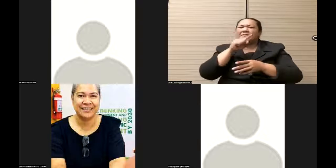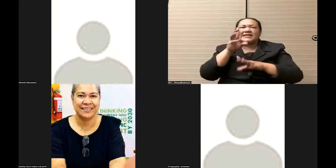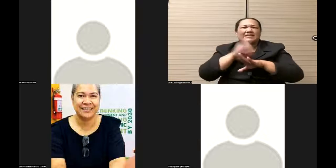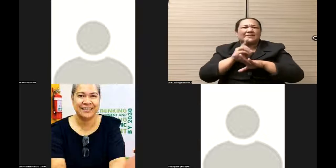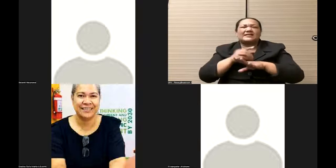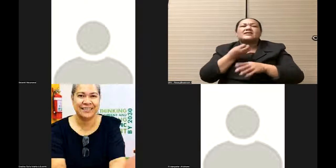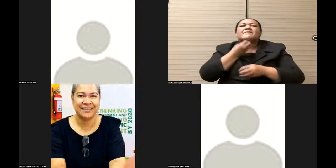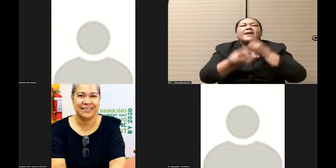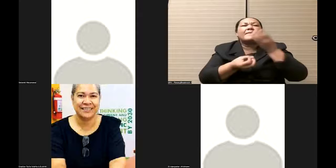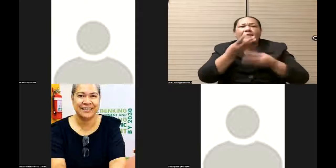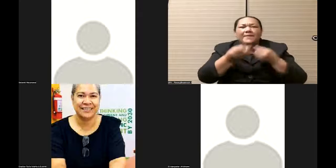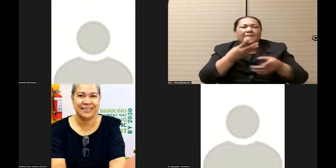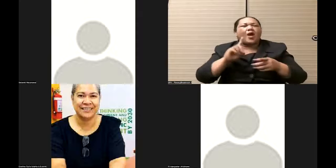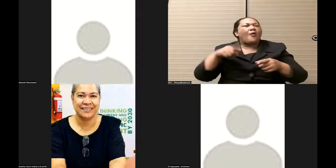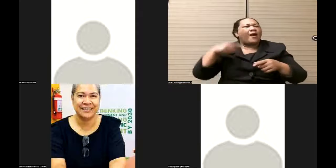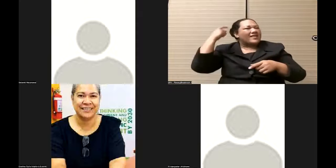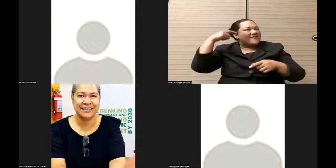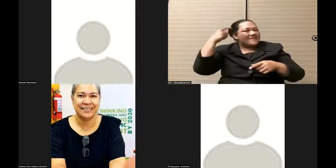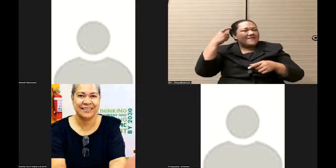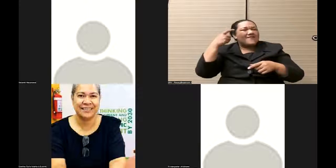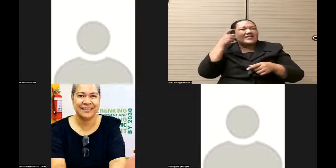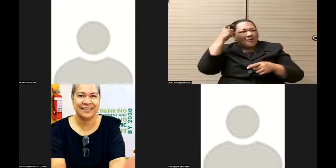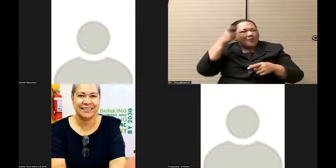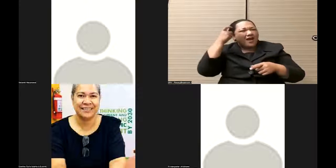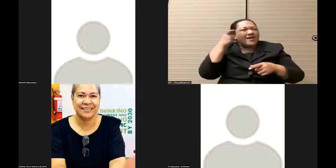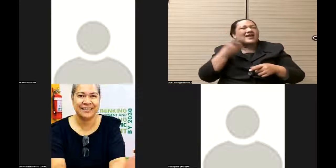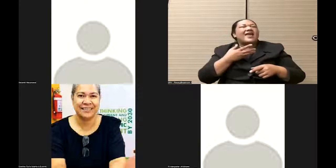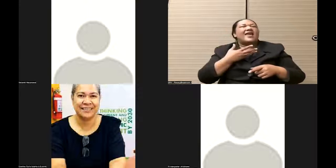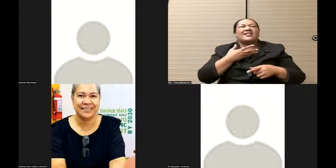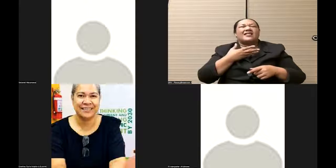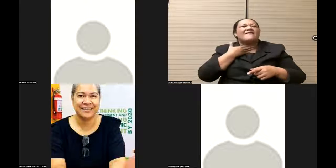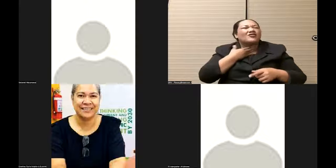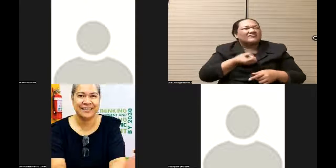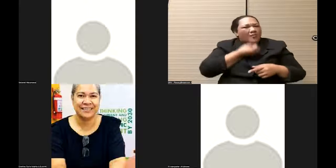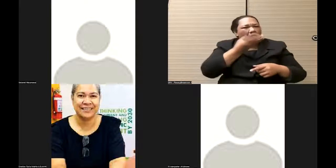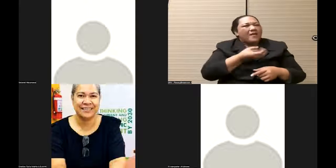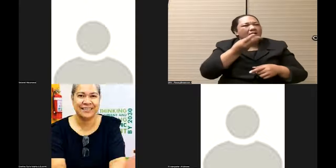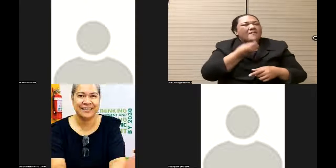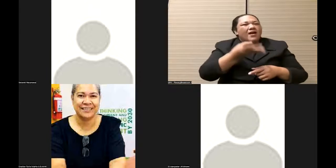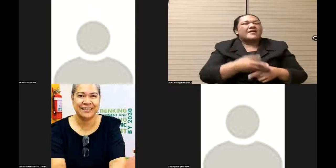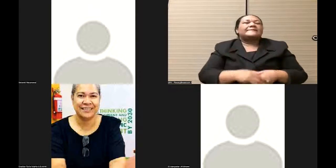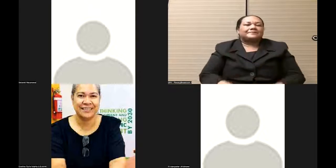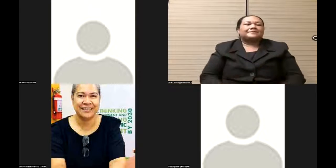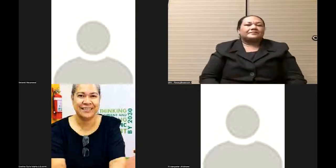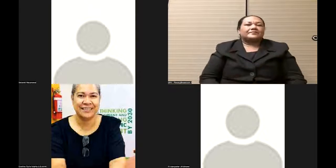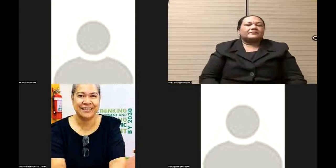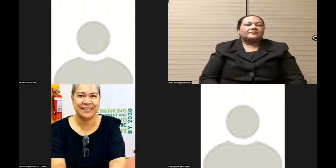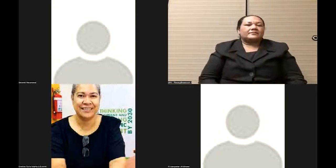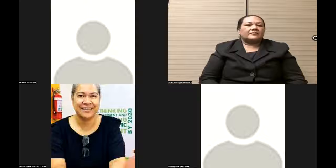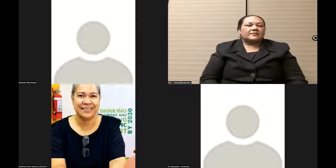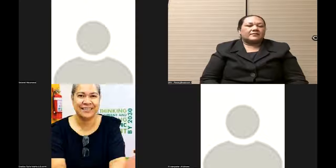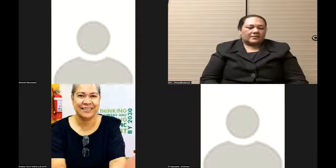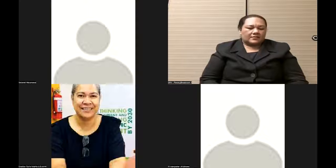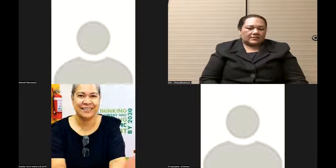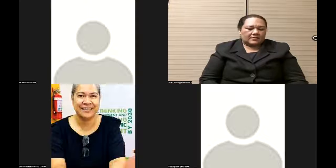the DRF in the Program of Assigned Samoa. For both the sessions on